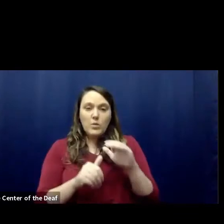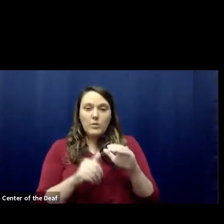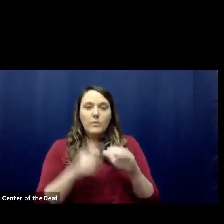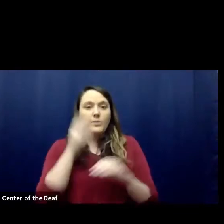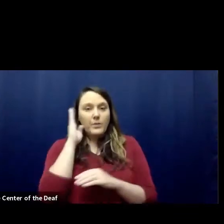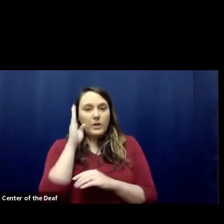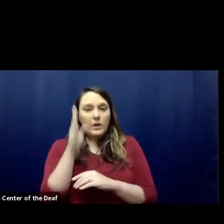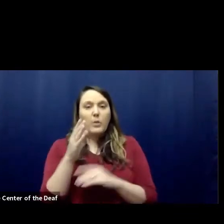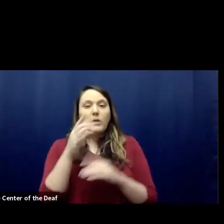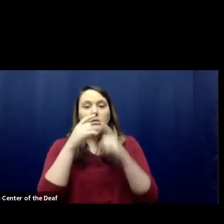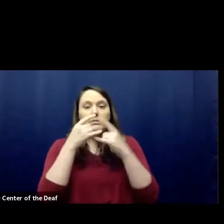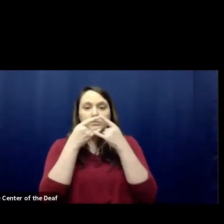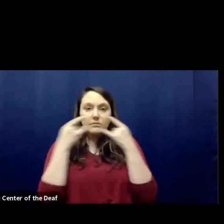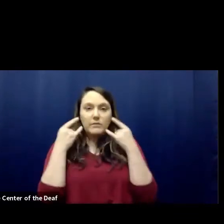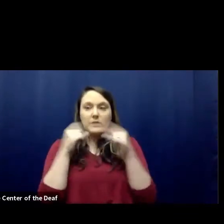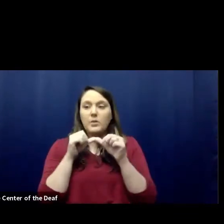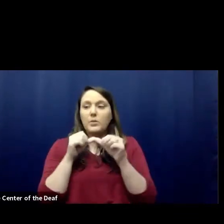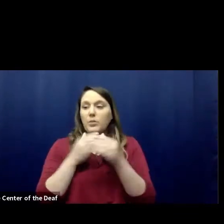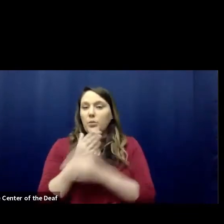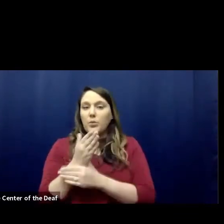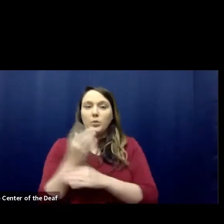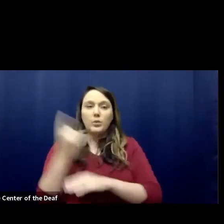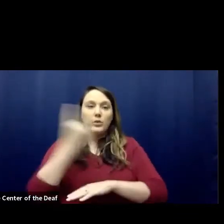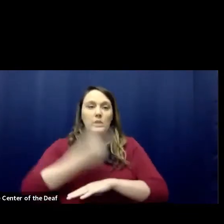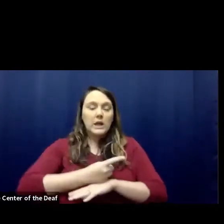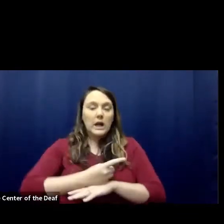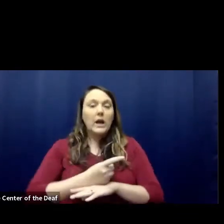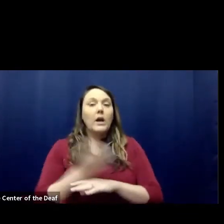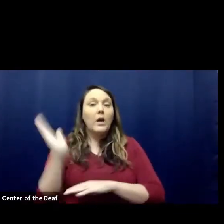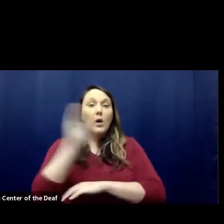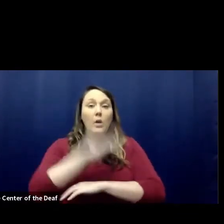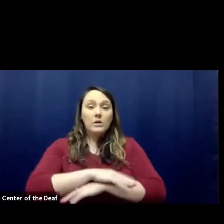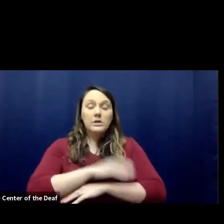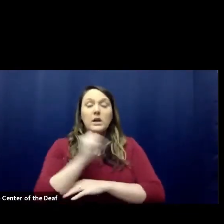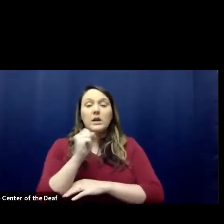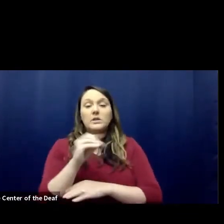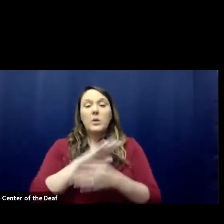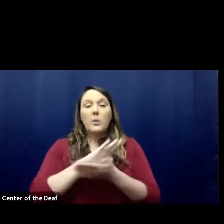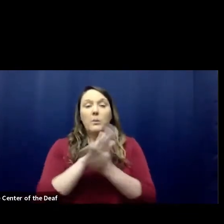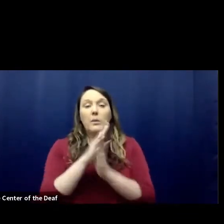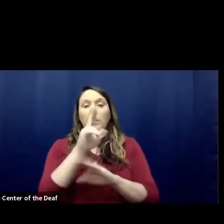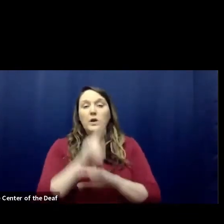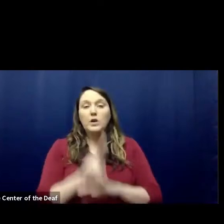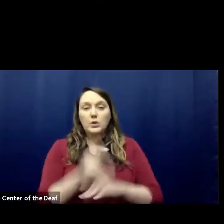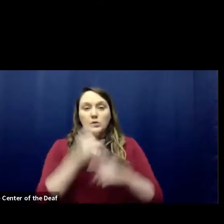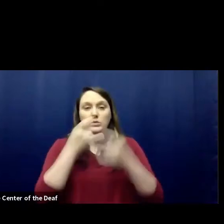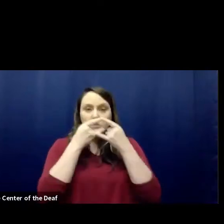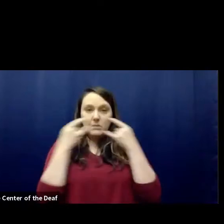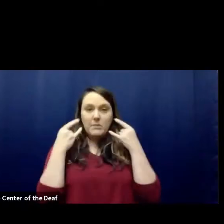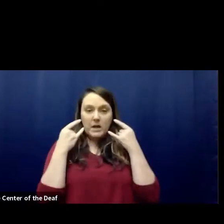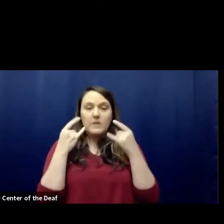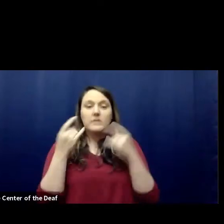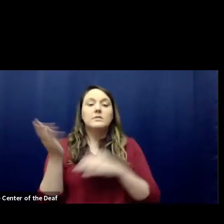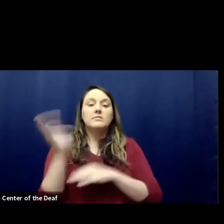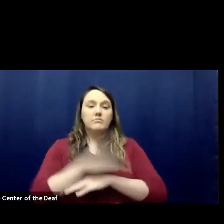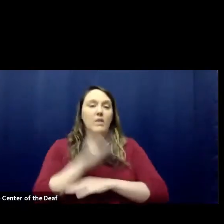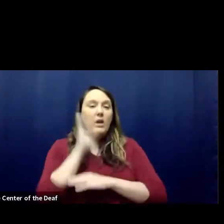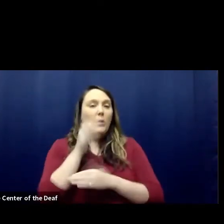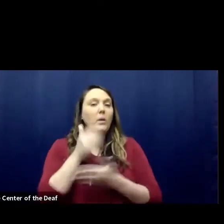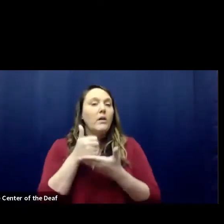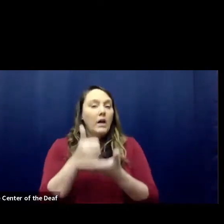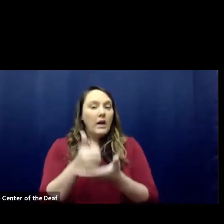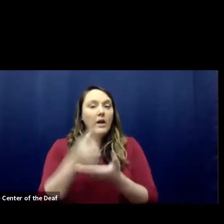they'll be wearing it throughout the school day, and so getting them used to wearing that mask for a while will be helpful